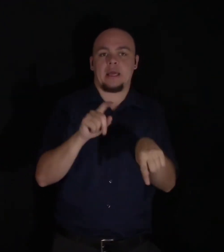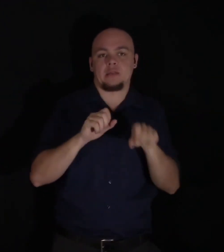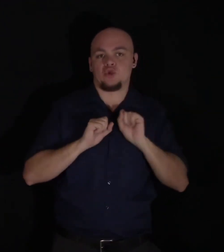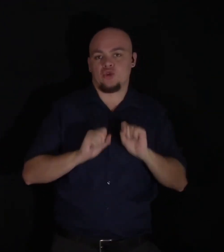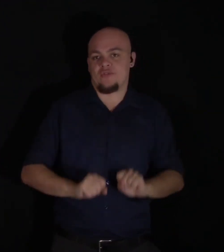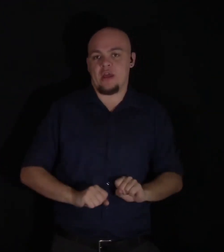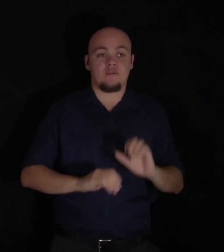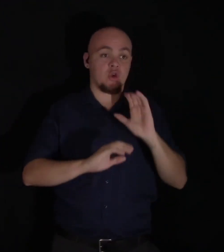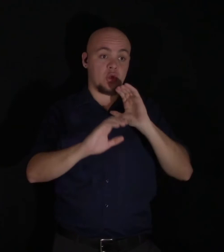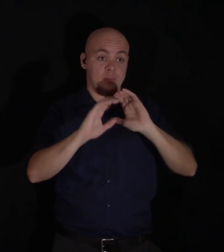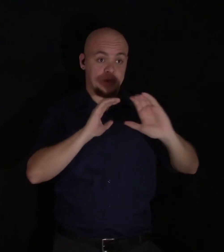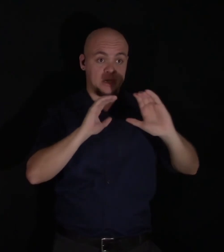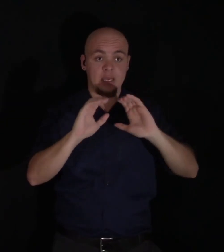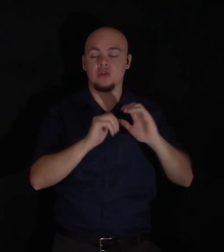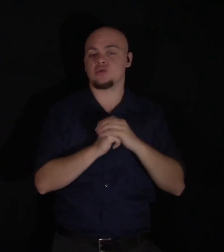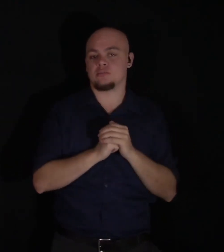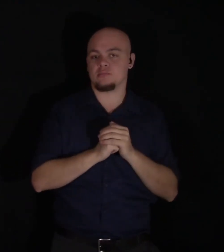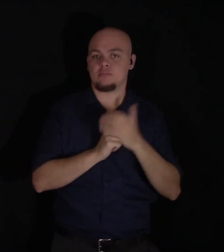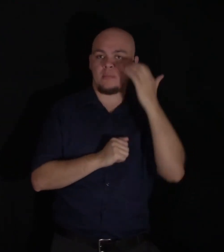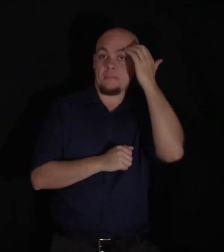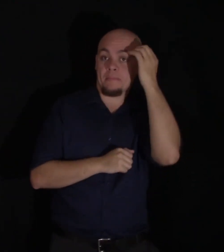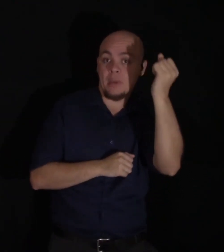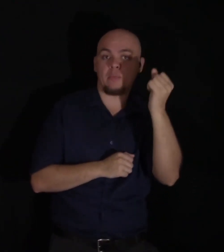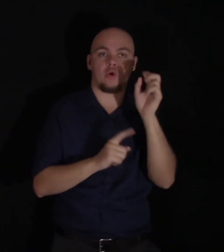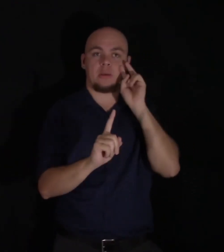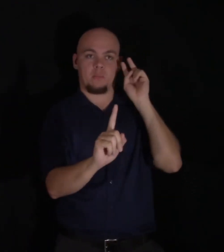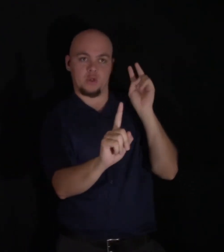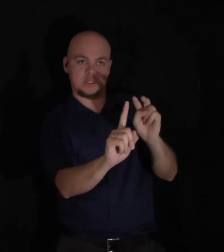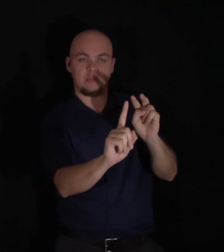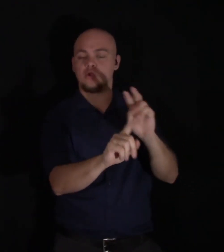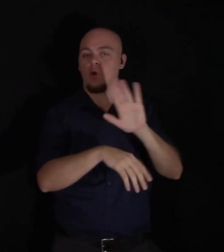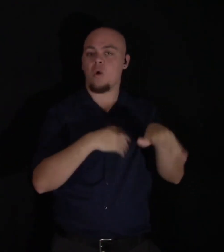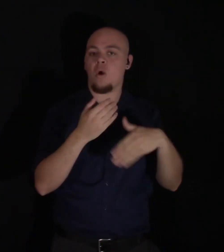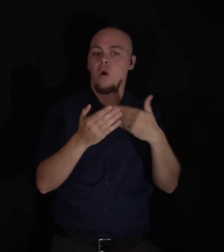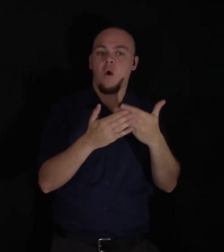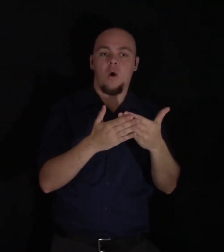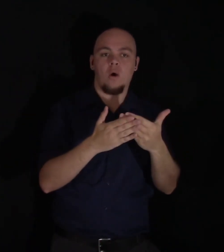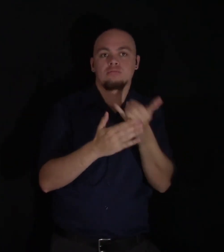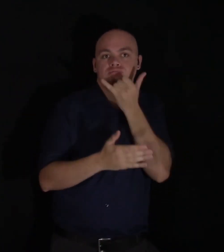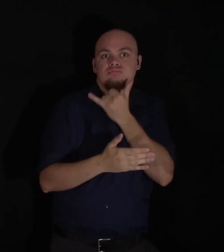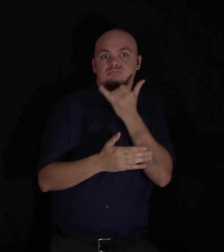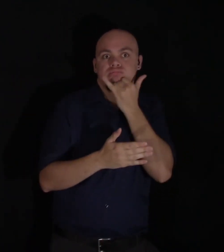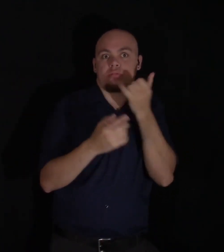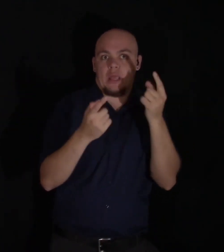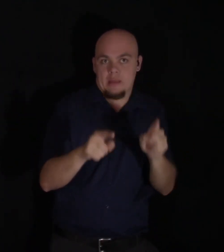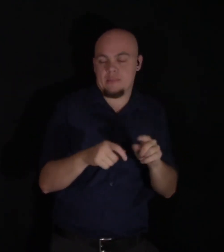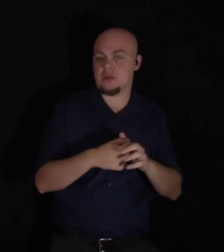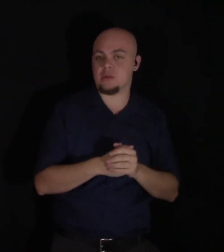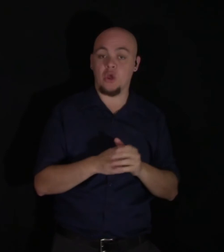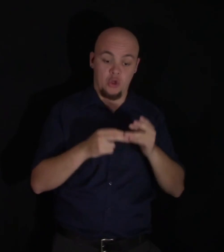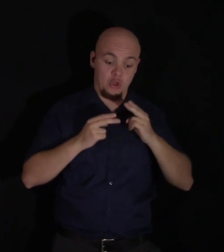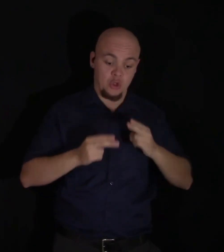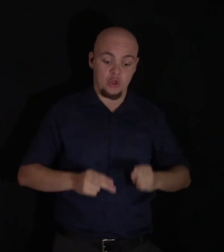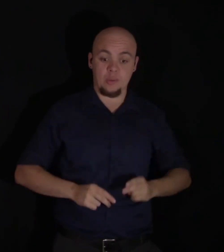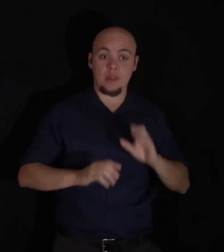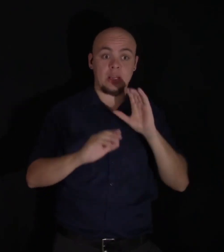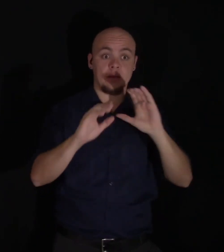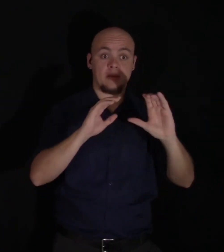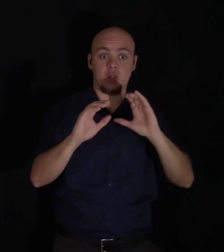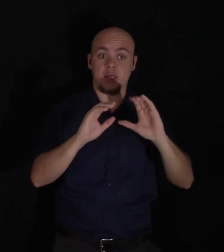Communication, memory, perception, all error-prone. Human communication, even on a good day, is